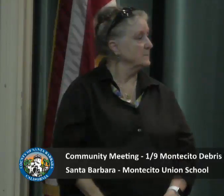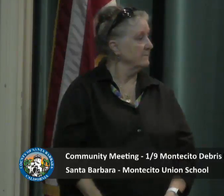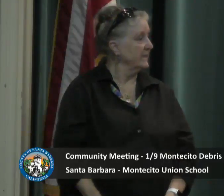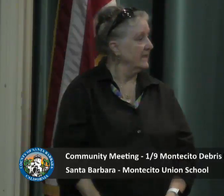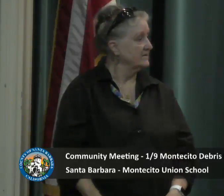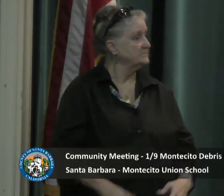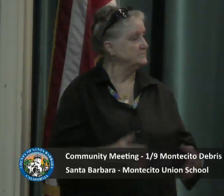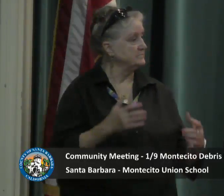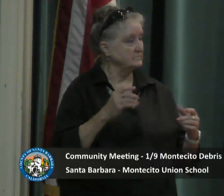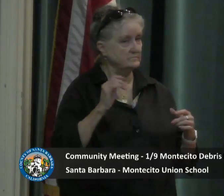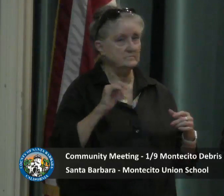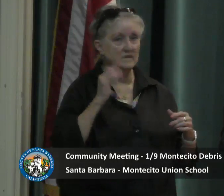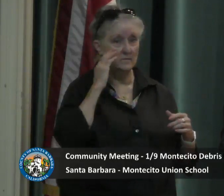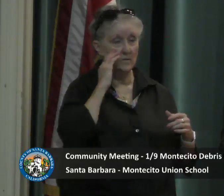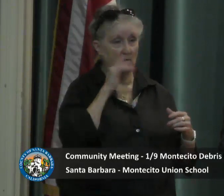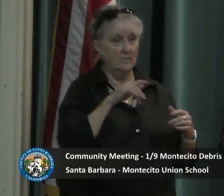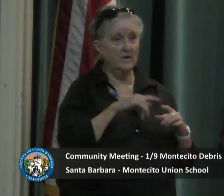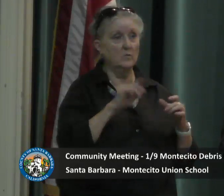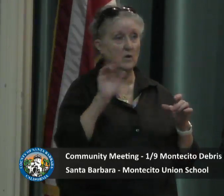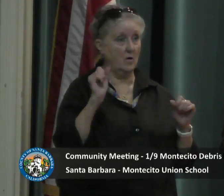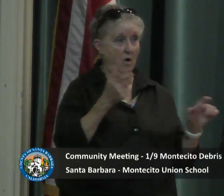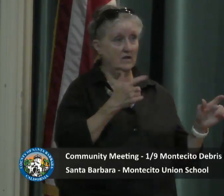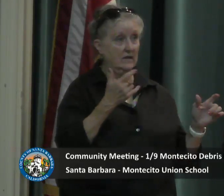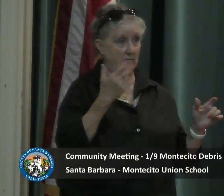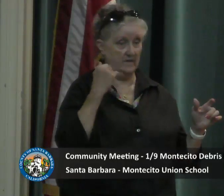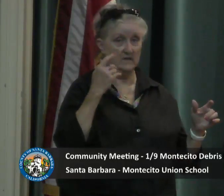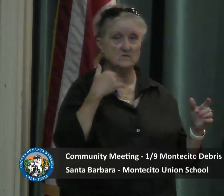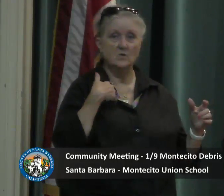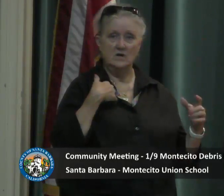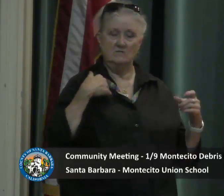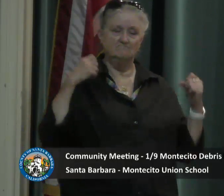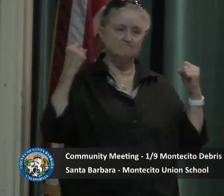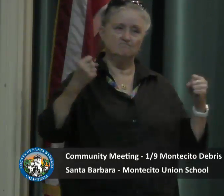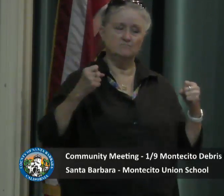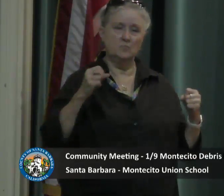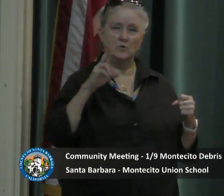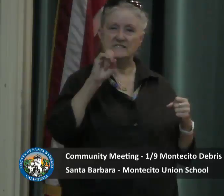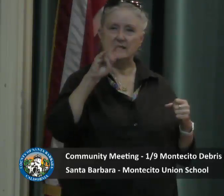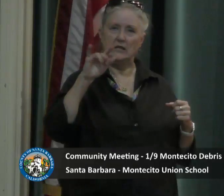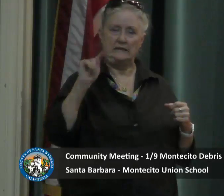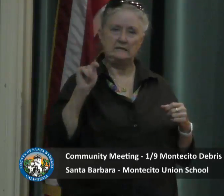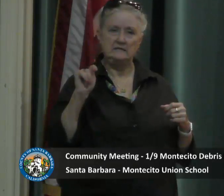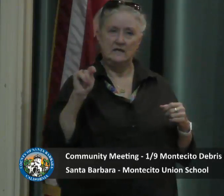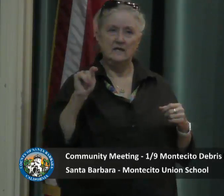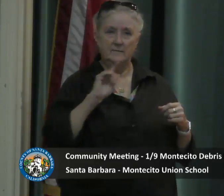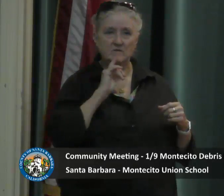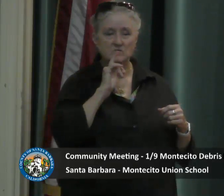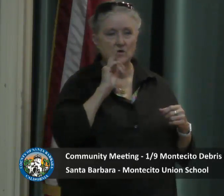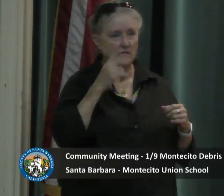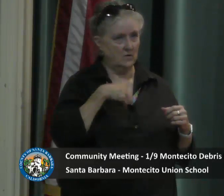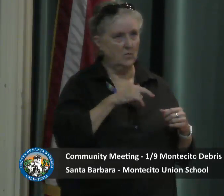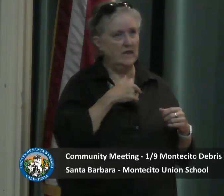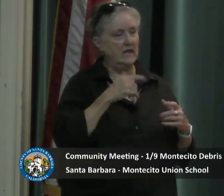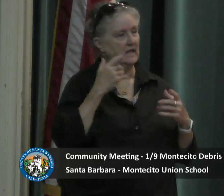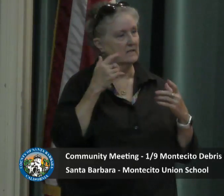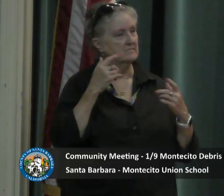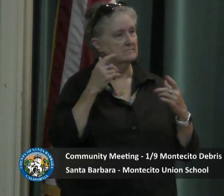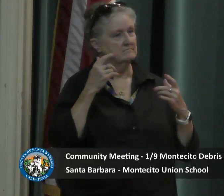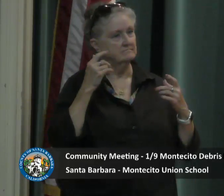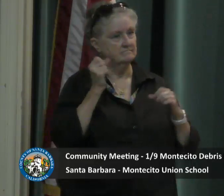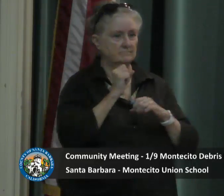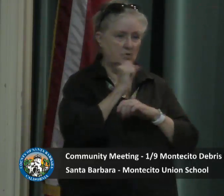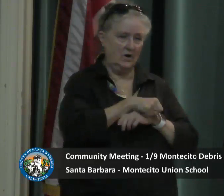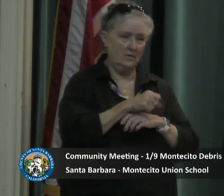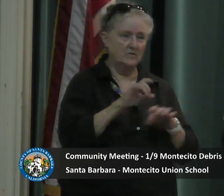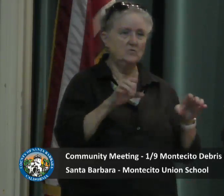think we all need to be aware of that. But we're all here because we're resilient and we are going to make sure that we prevail, but do